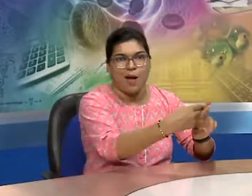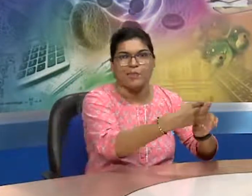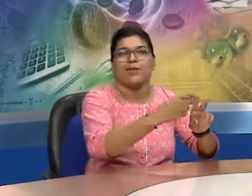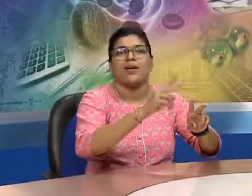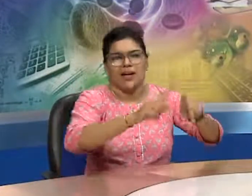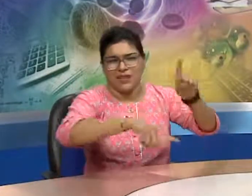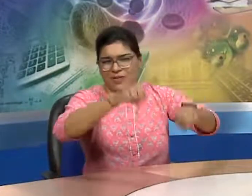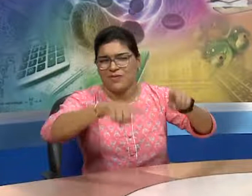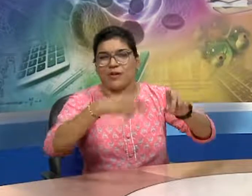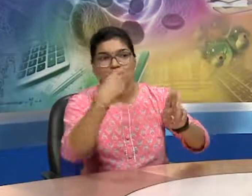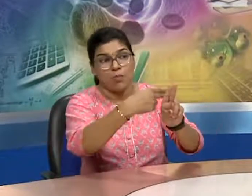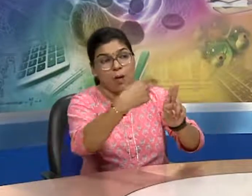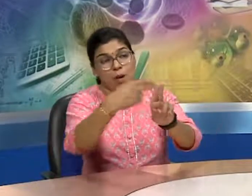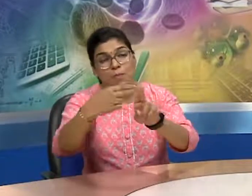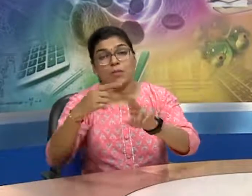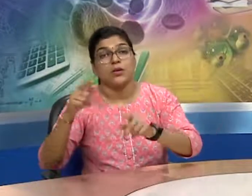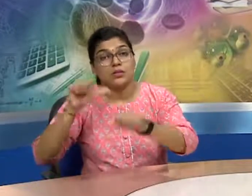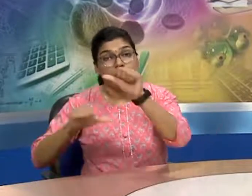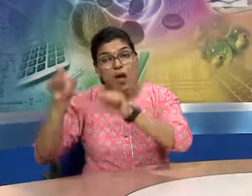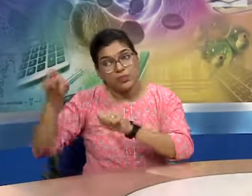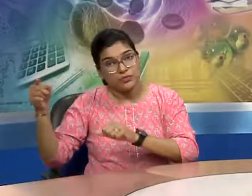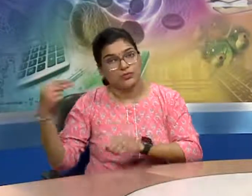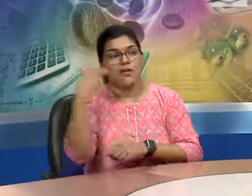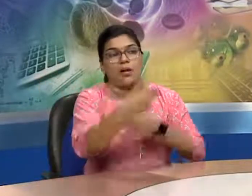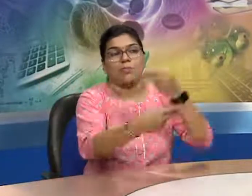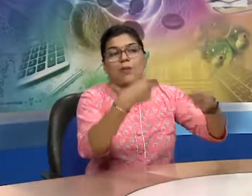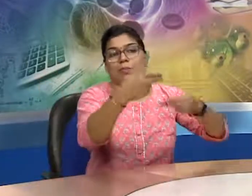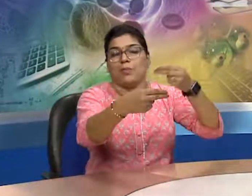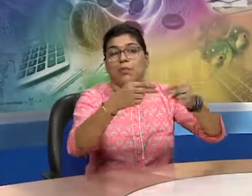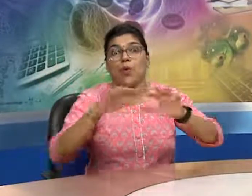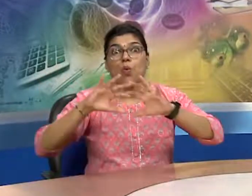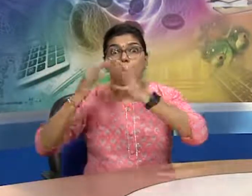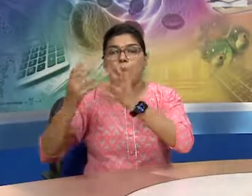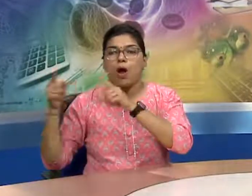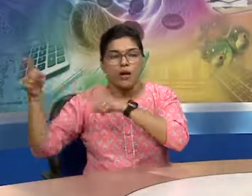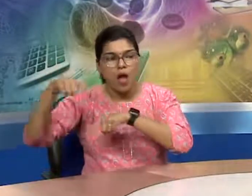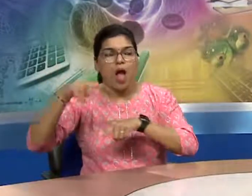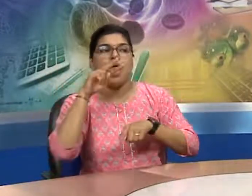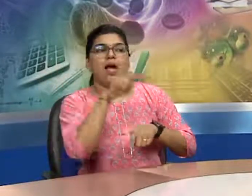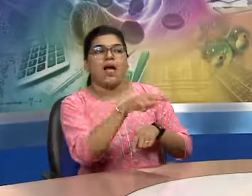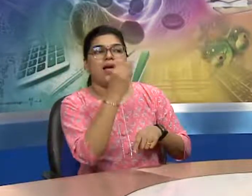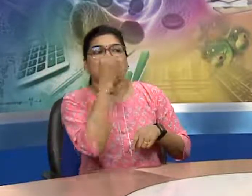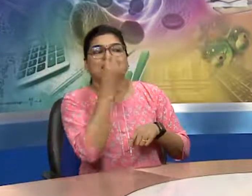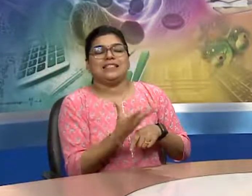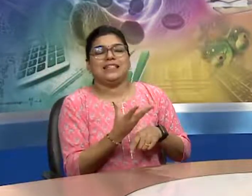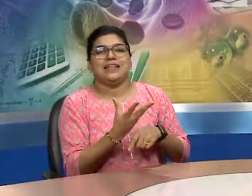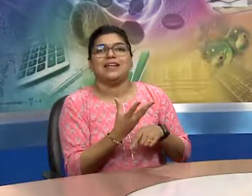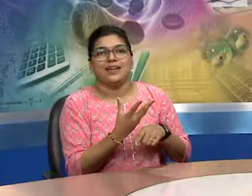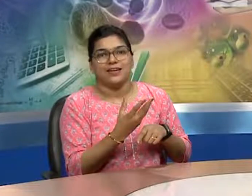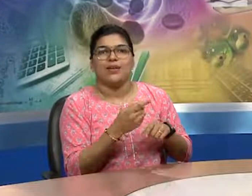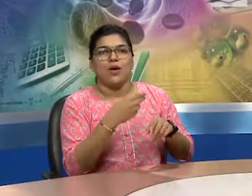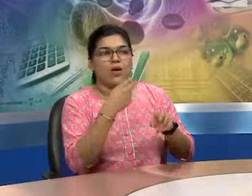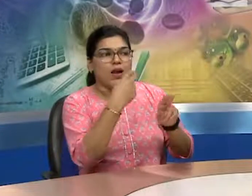So these scientific names are given by those science community, or you can